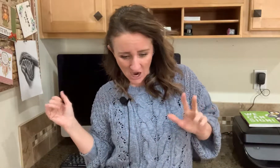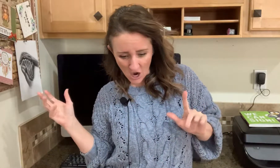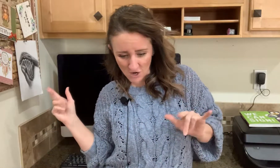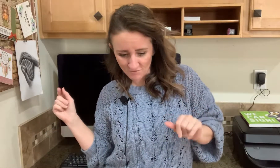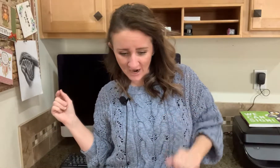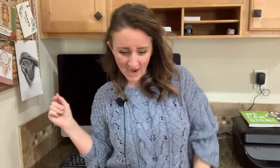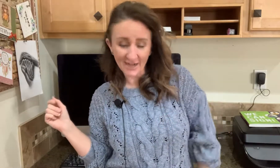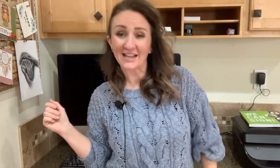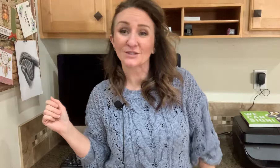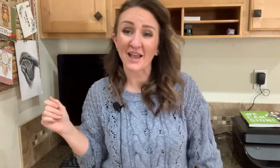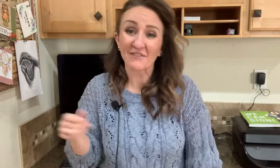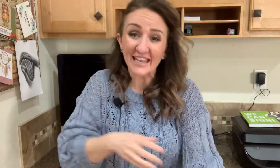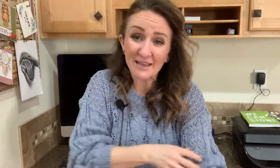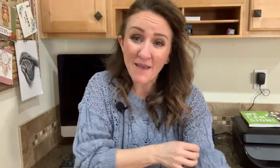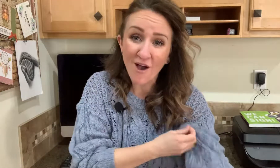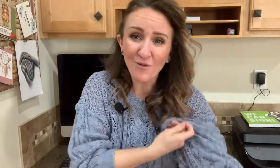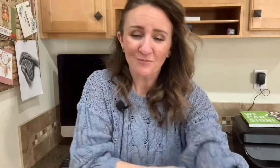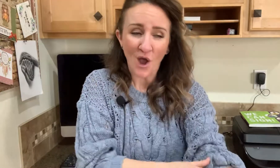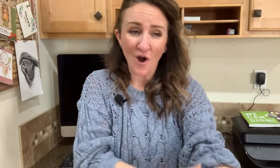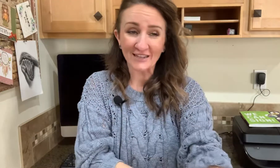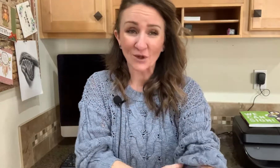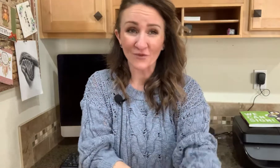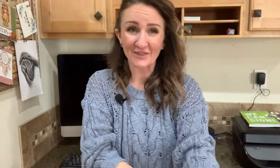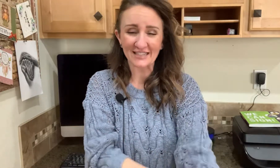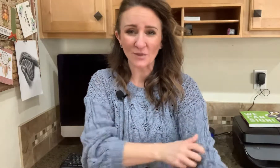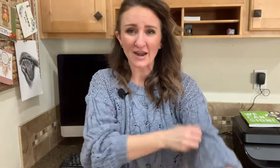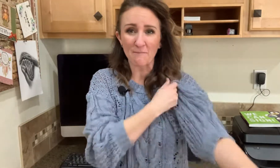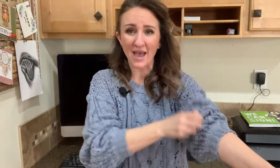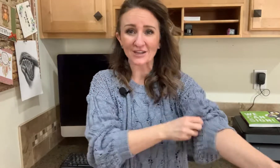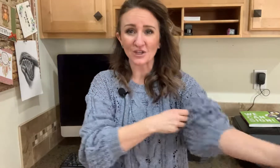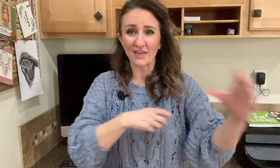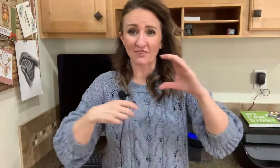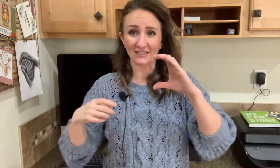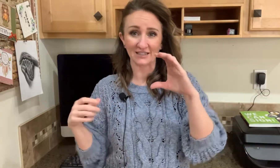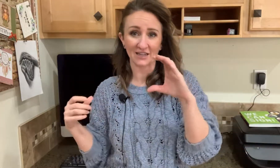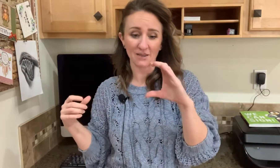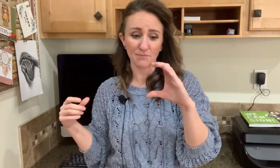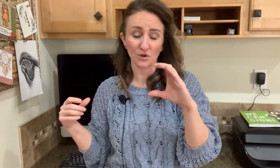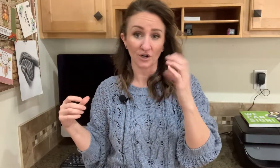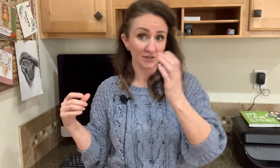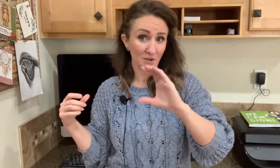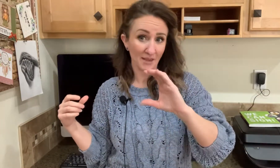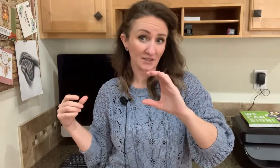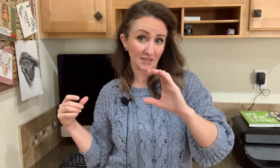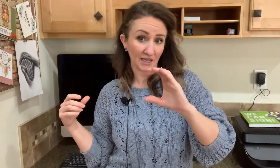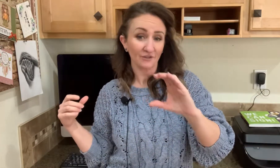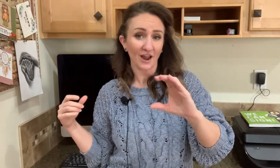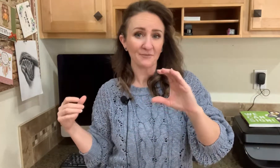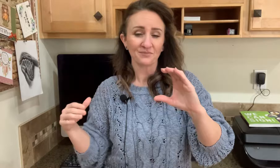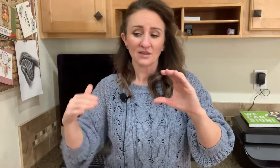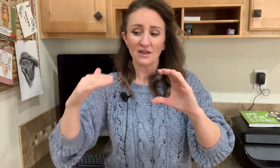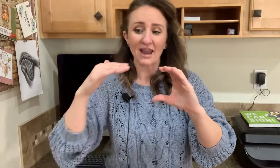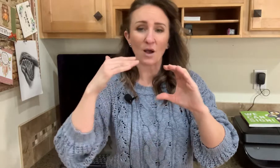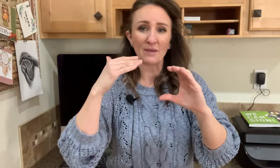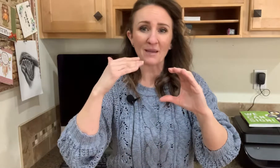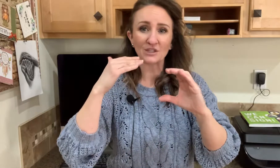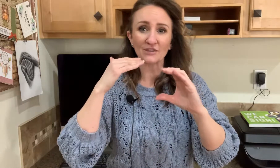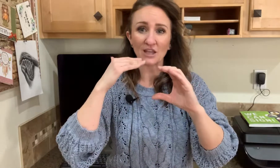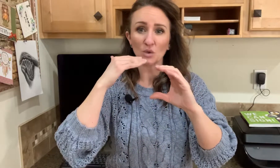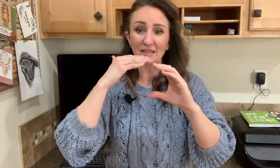All right, next we have email. All right, so for this one, imagine that this is a computer, so make a C, right? Now imagine that you can